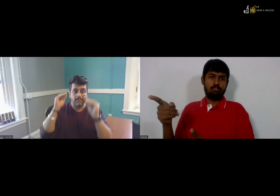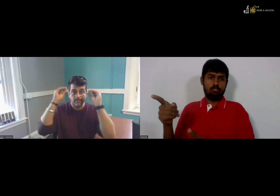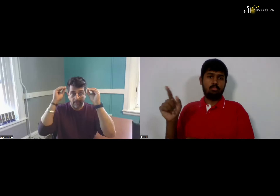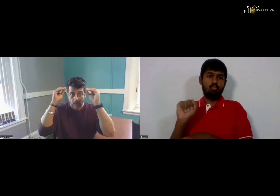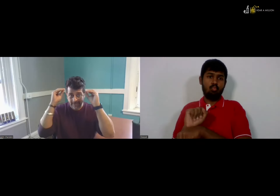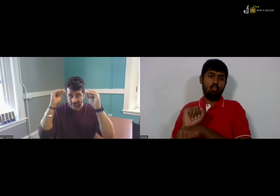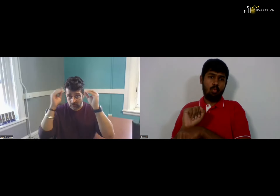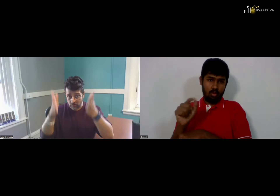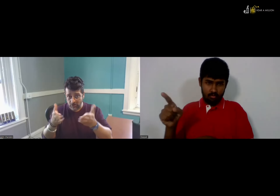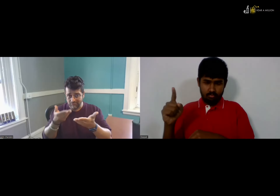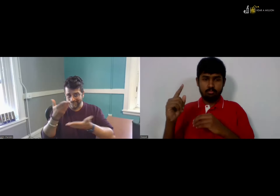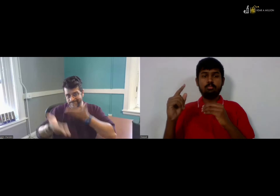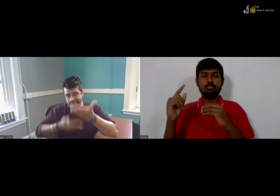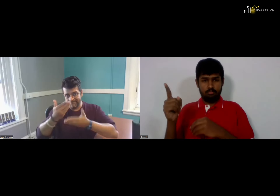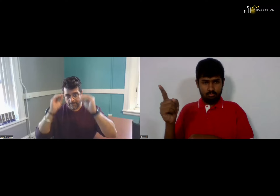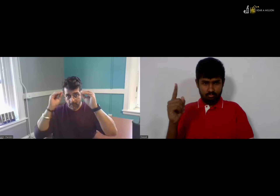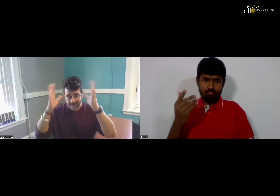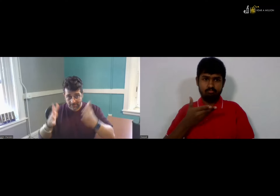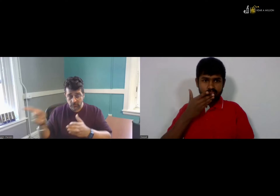Center. And she's a professor of